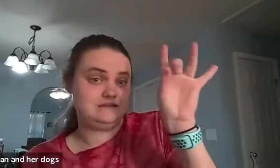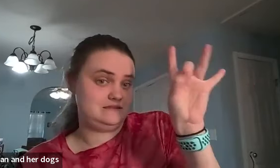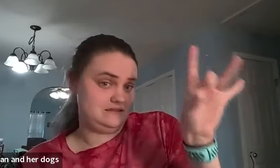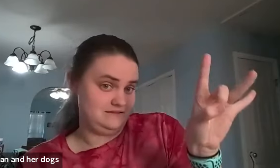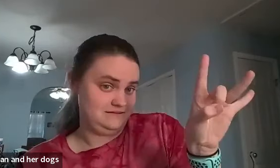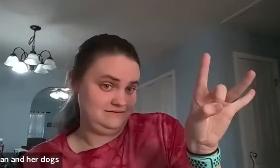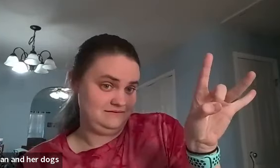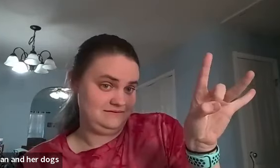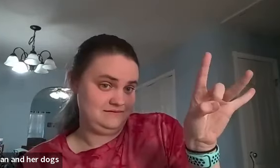28.